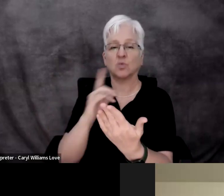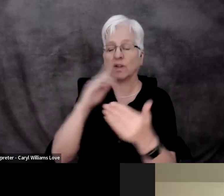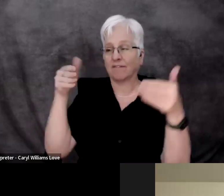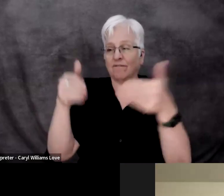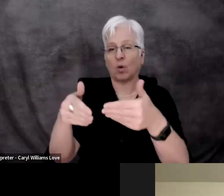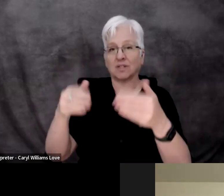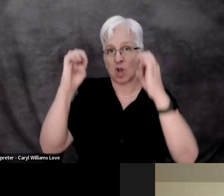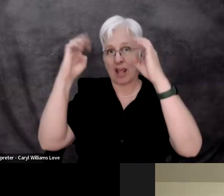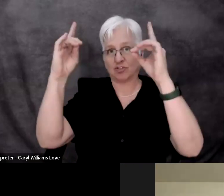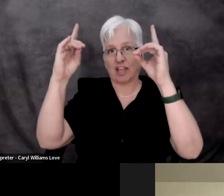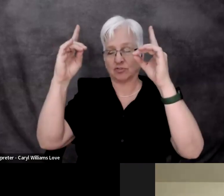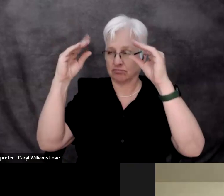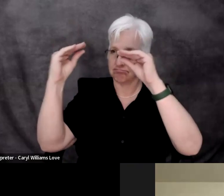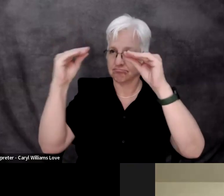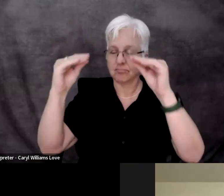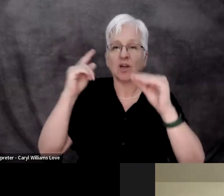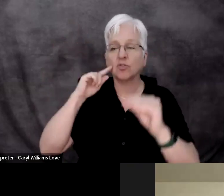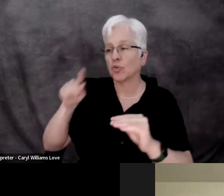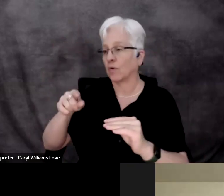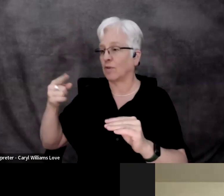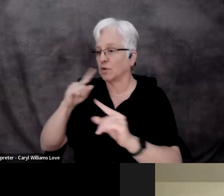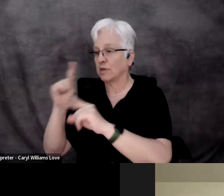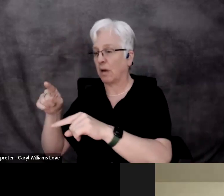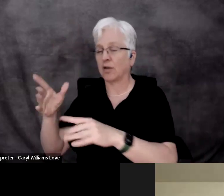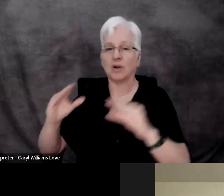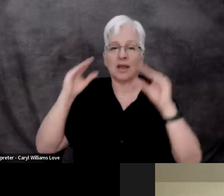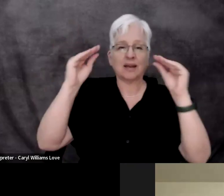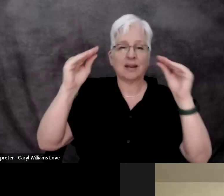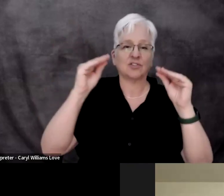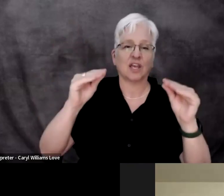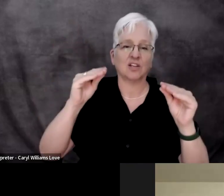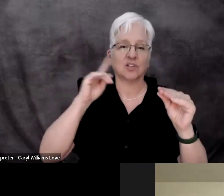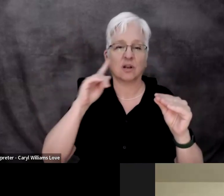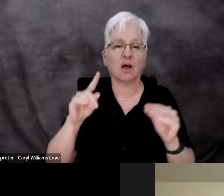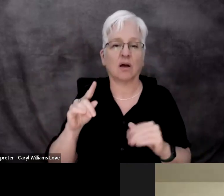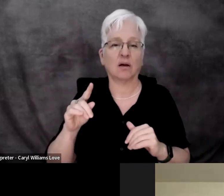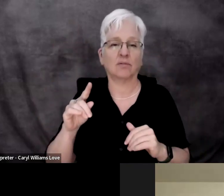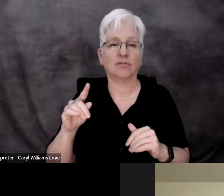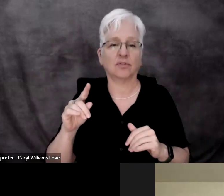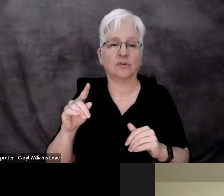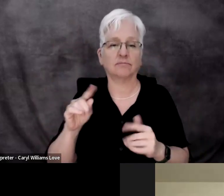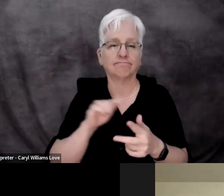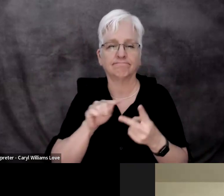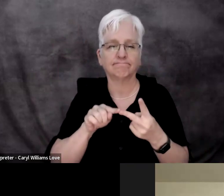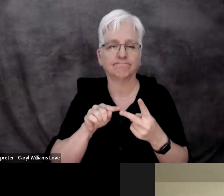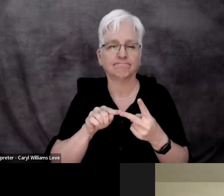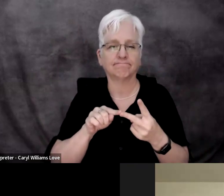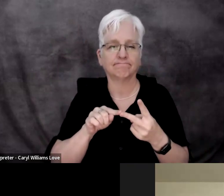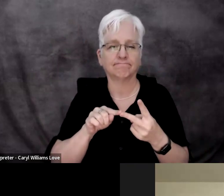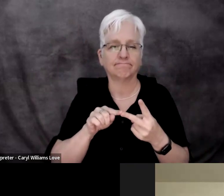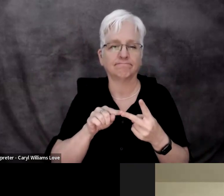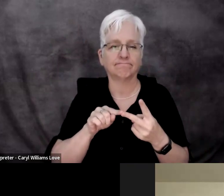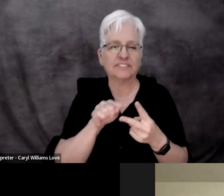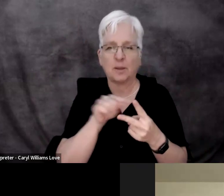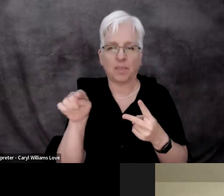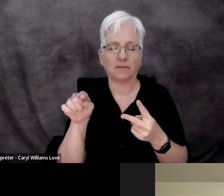So education for first responders and education for clinicians. The responders that are coming out to deal with the IDD